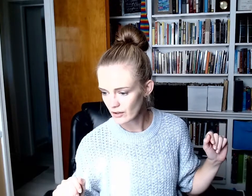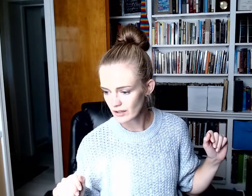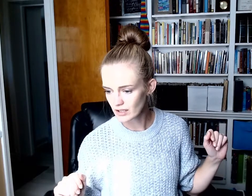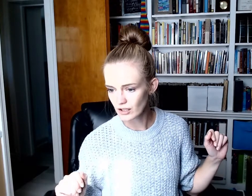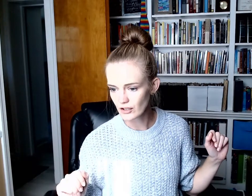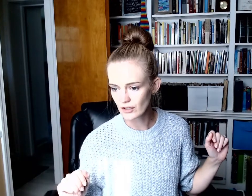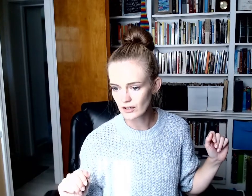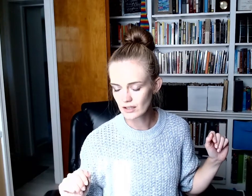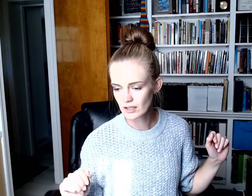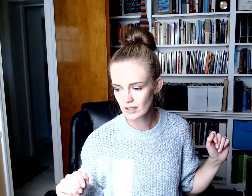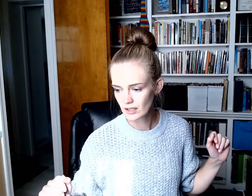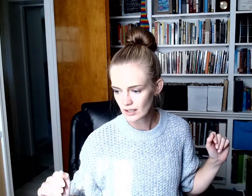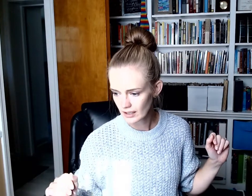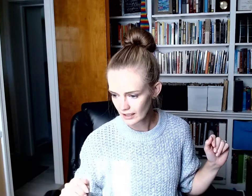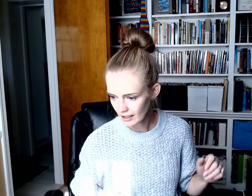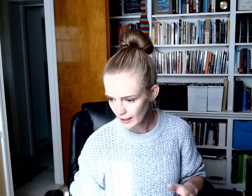to learn,